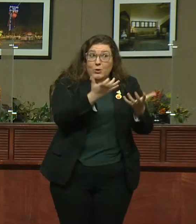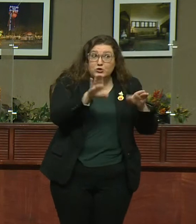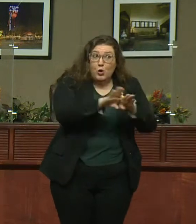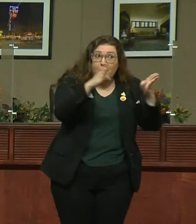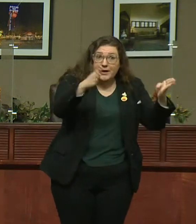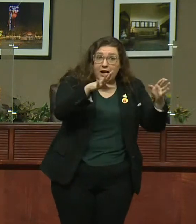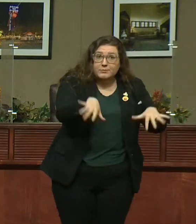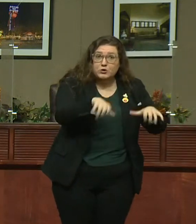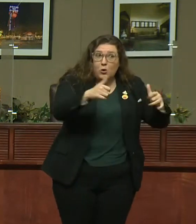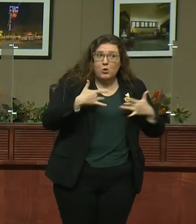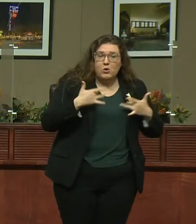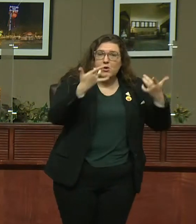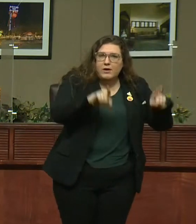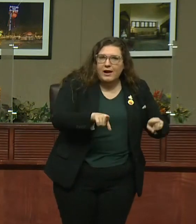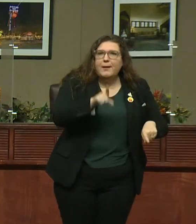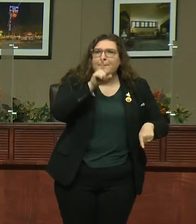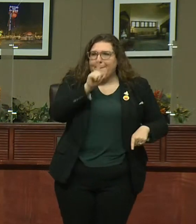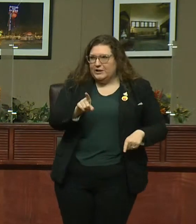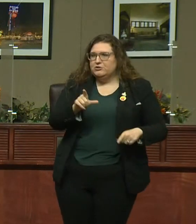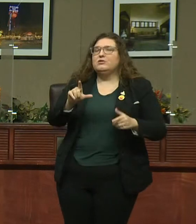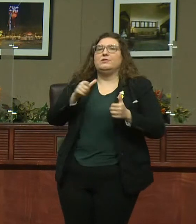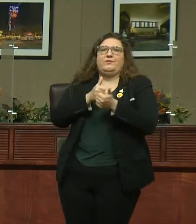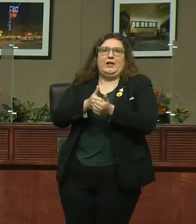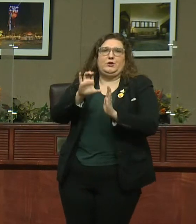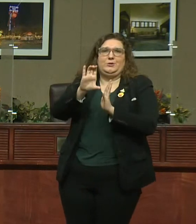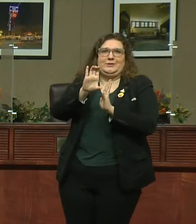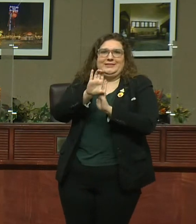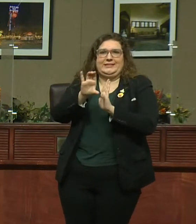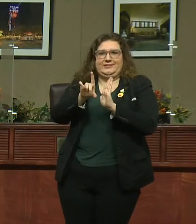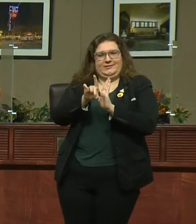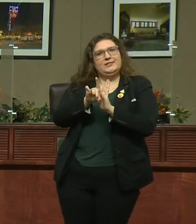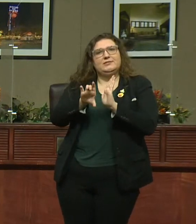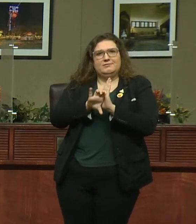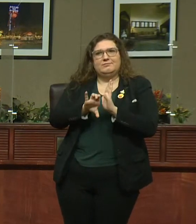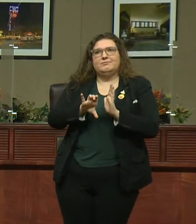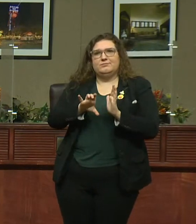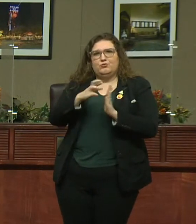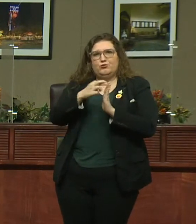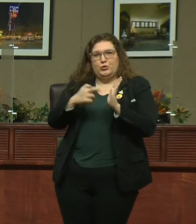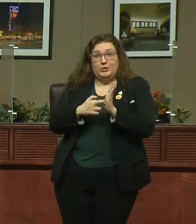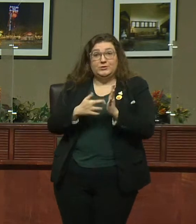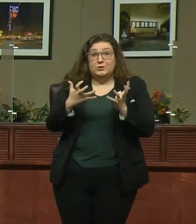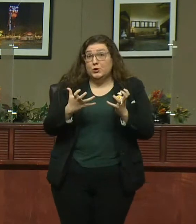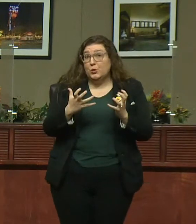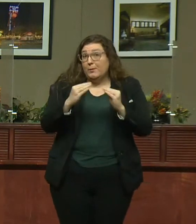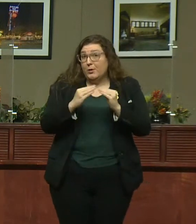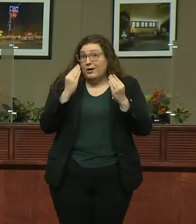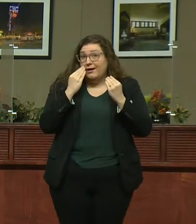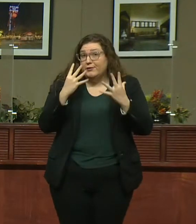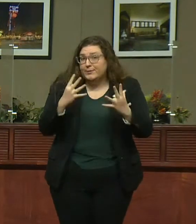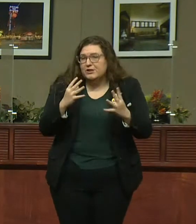more information on specific programs, reopening, and safety requirements, visit